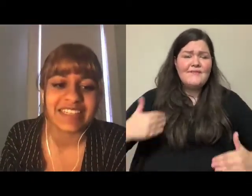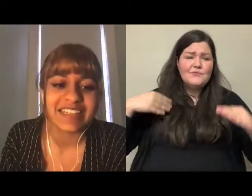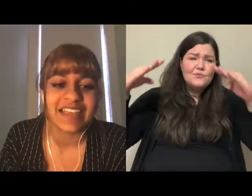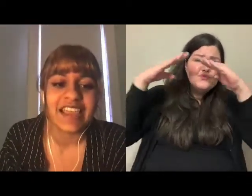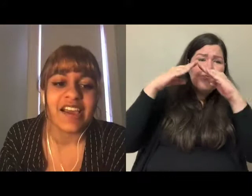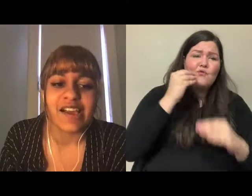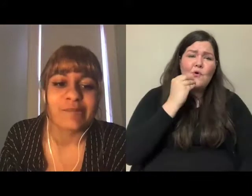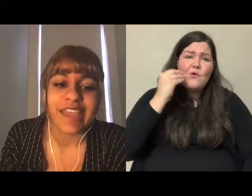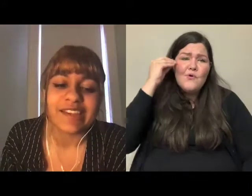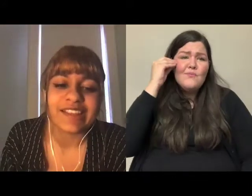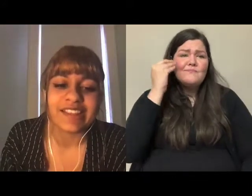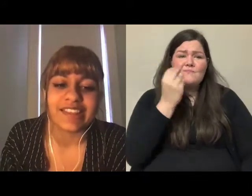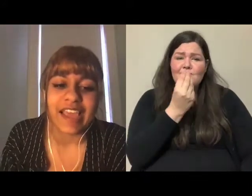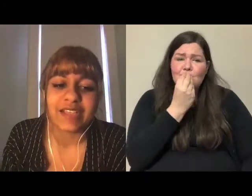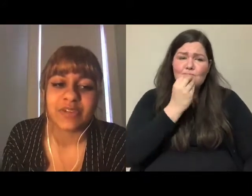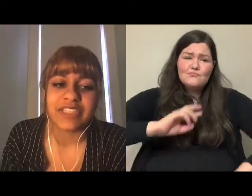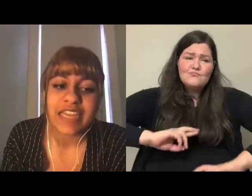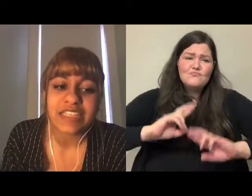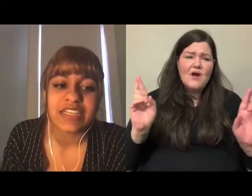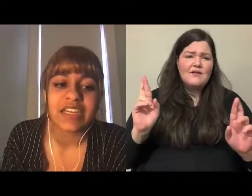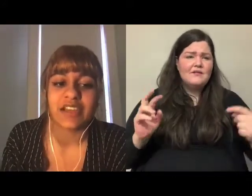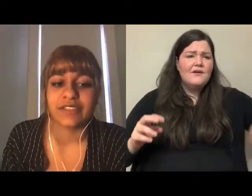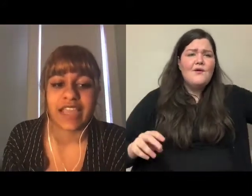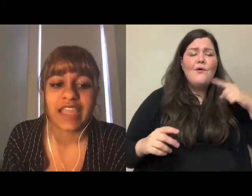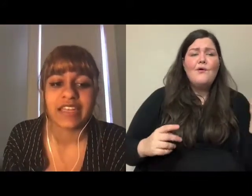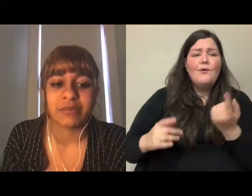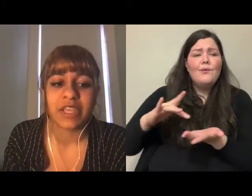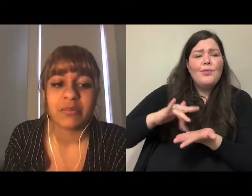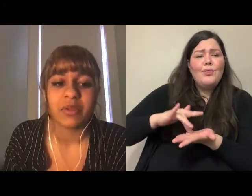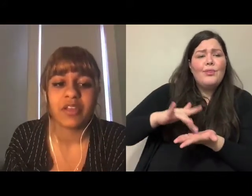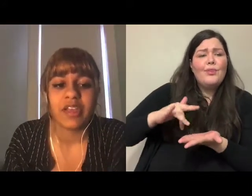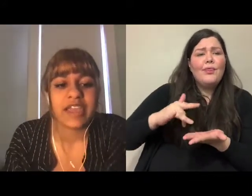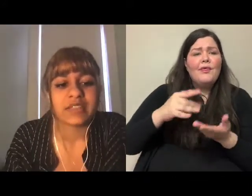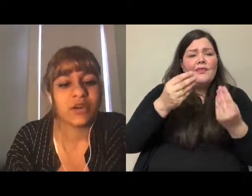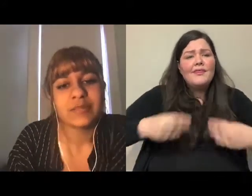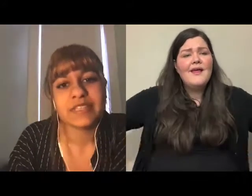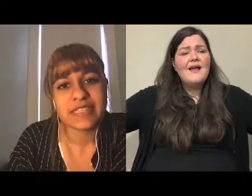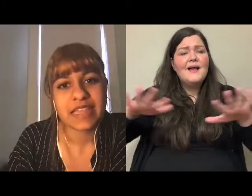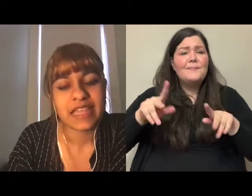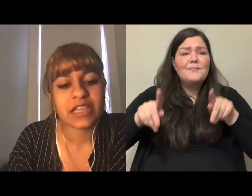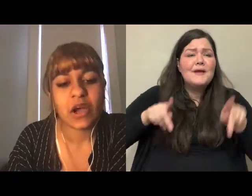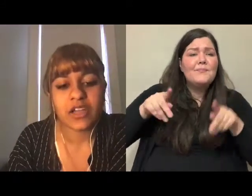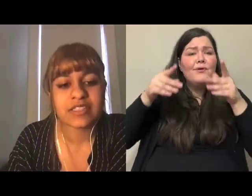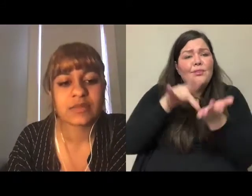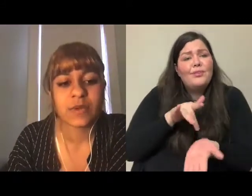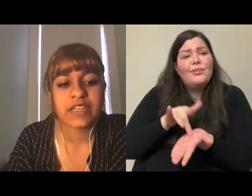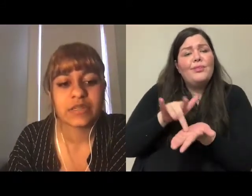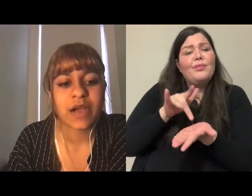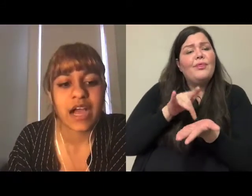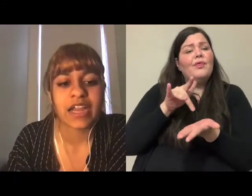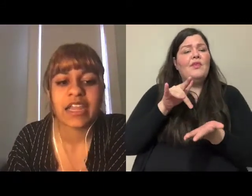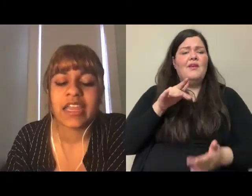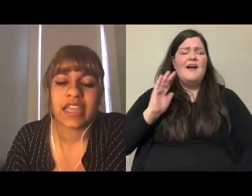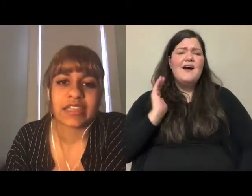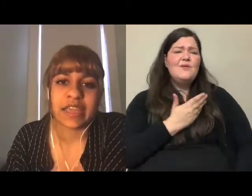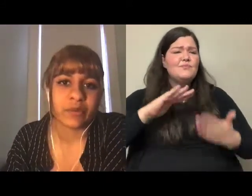to eat, ending the exploitation of land and people. It's always been said that the cost is way too